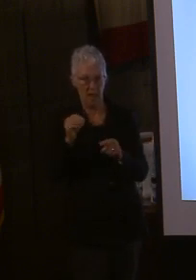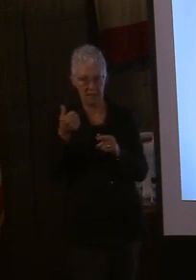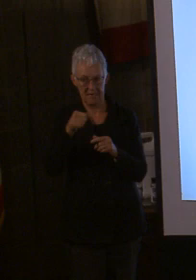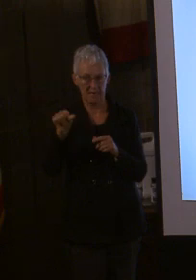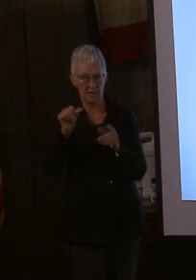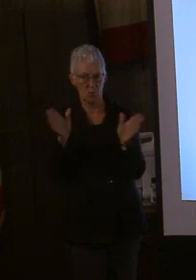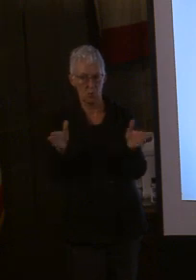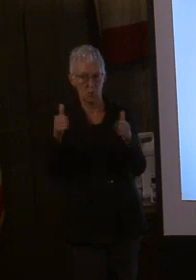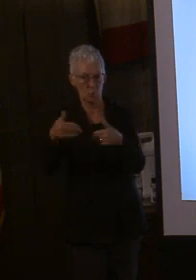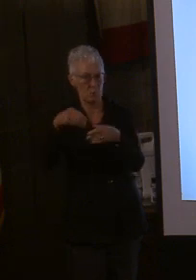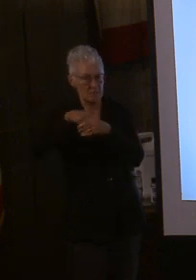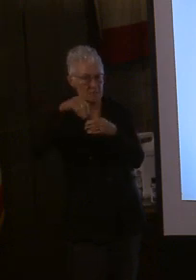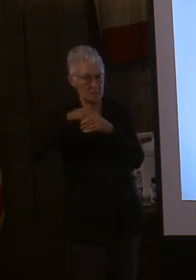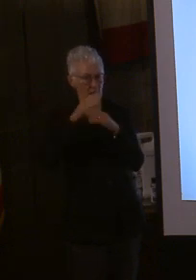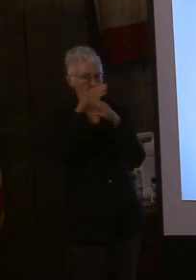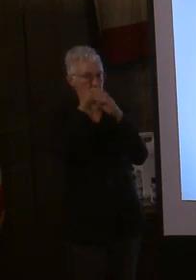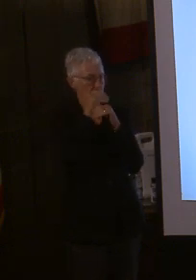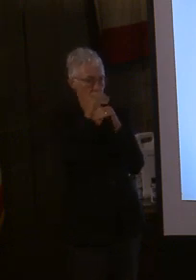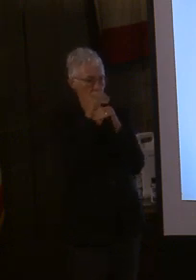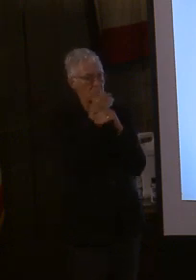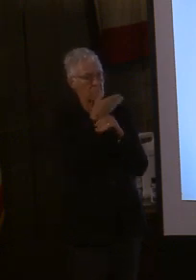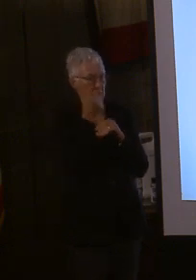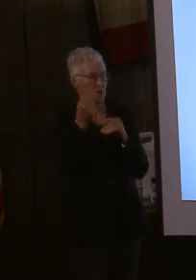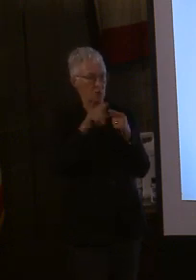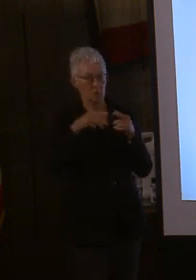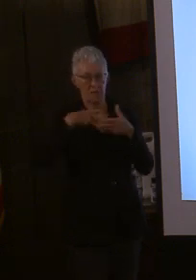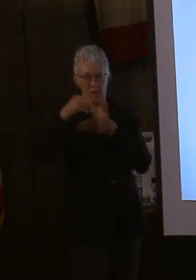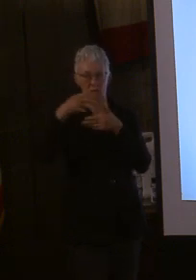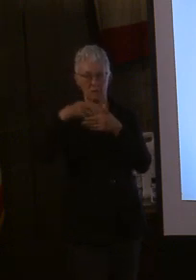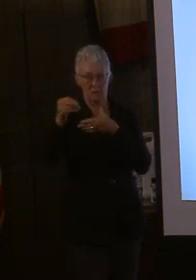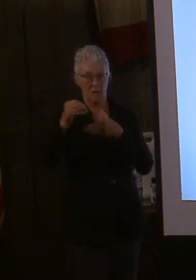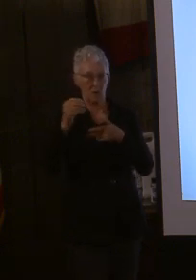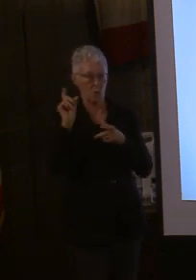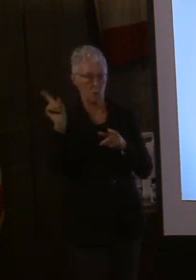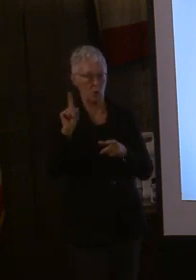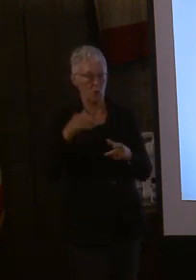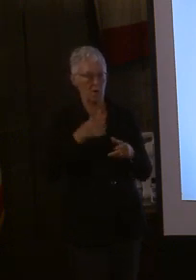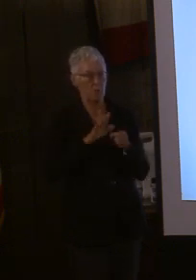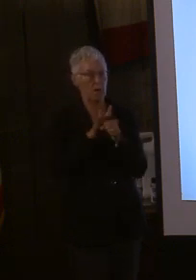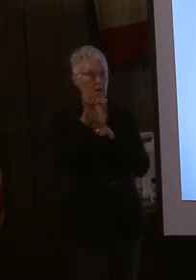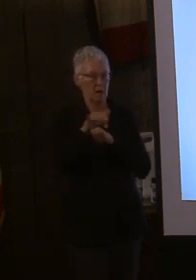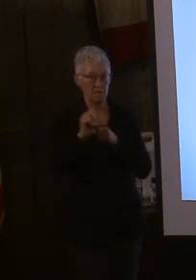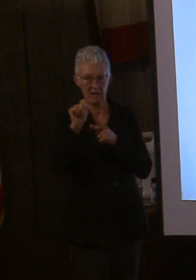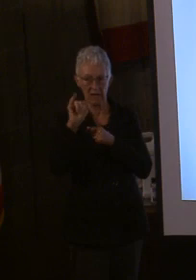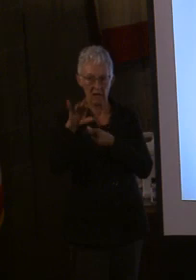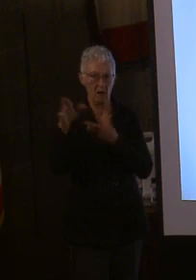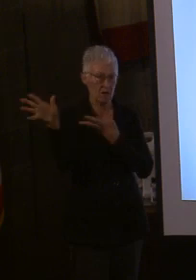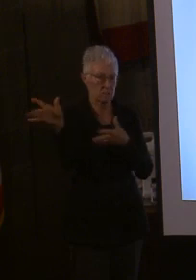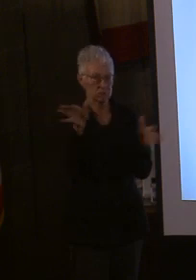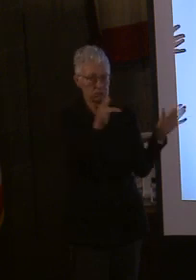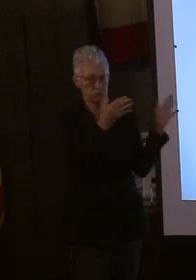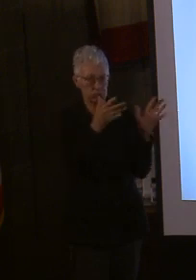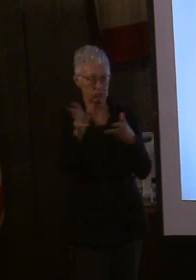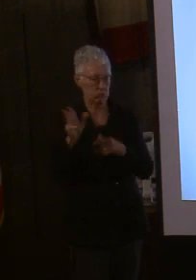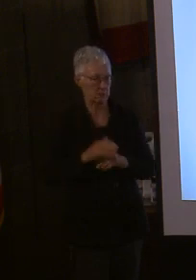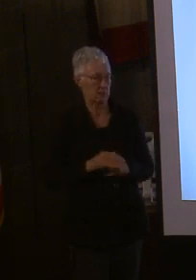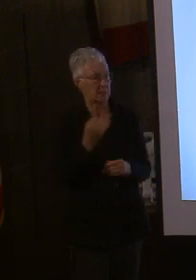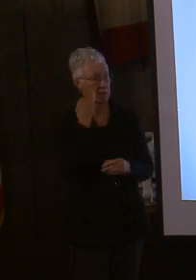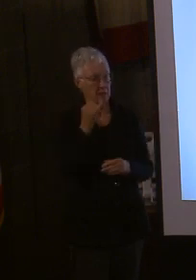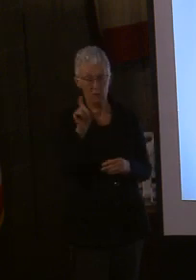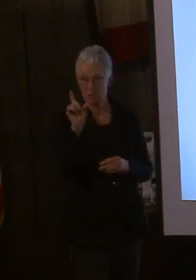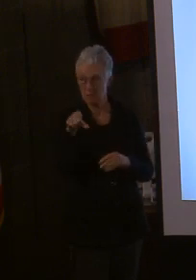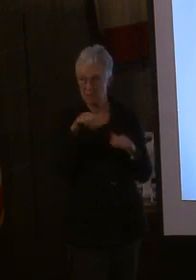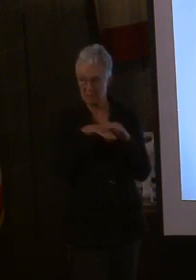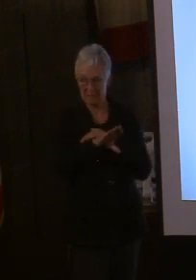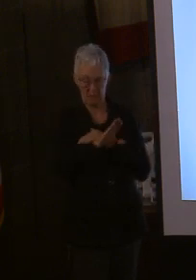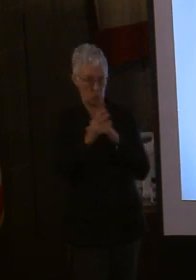It's a respiratory virus. So if you are going to be in those situations where close contact, closer than 6 feet away, it's a great